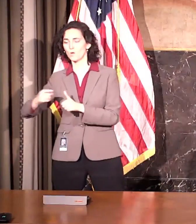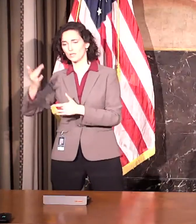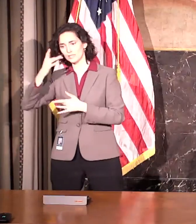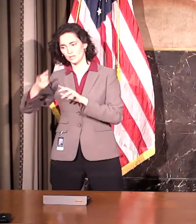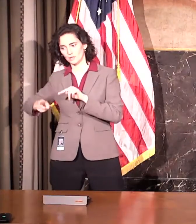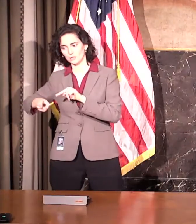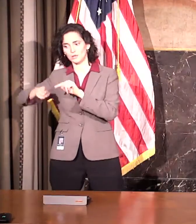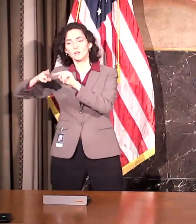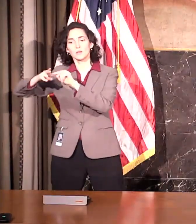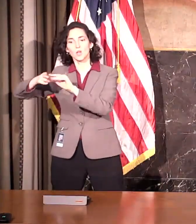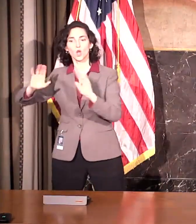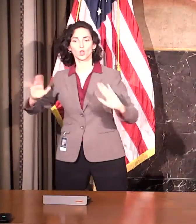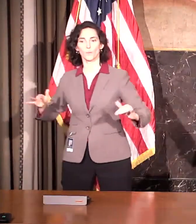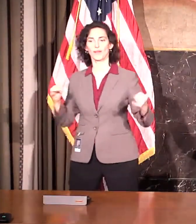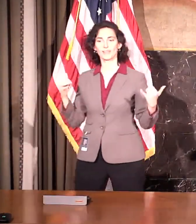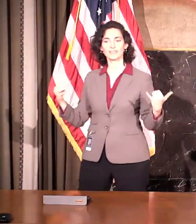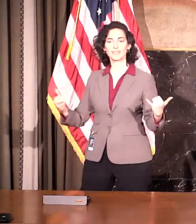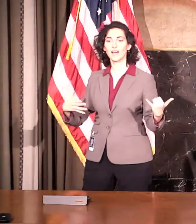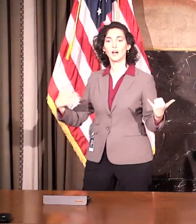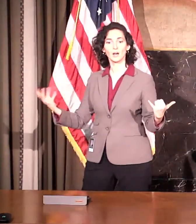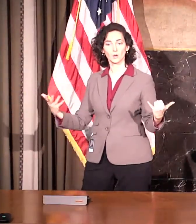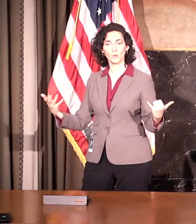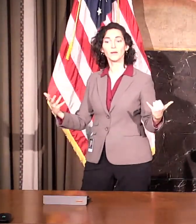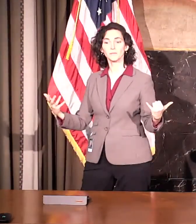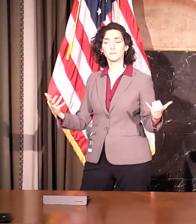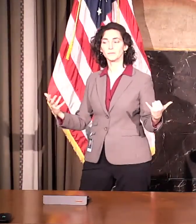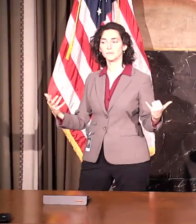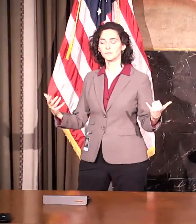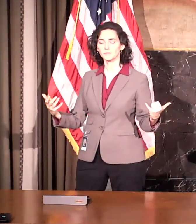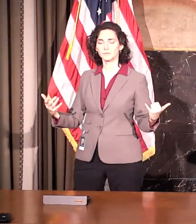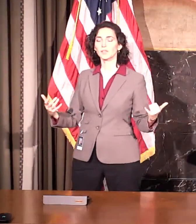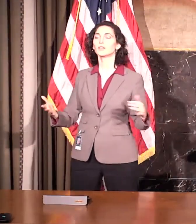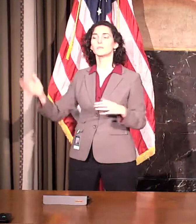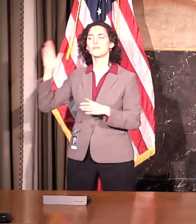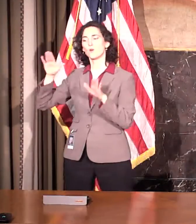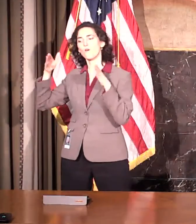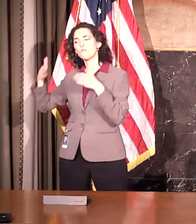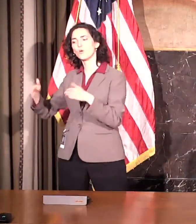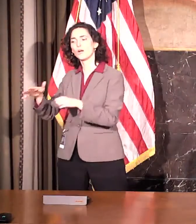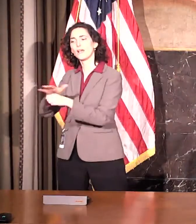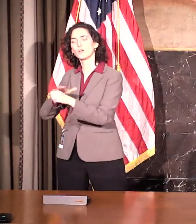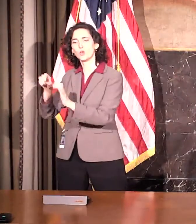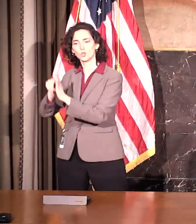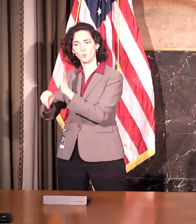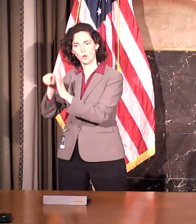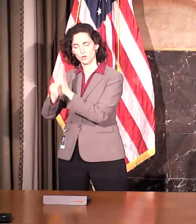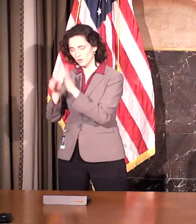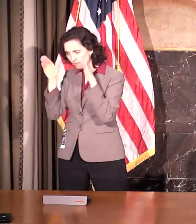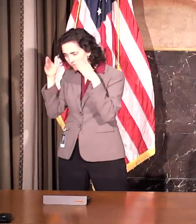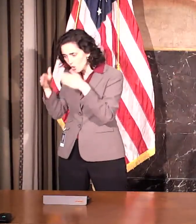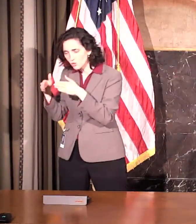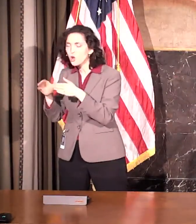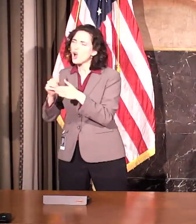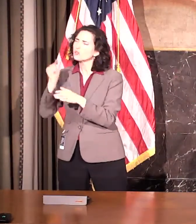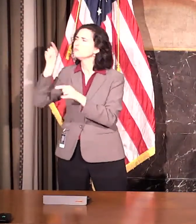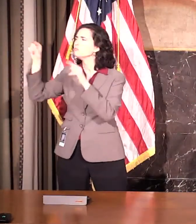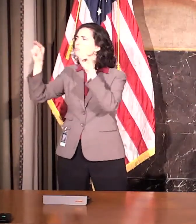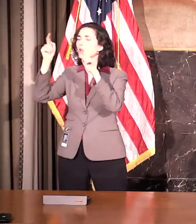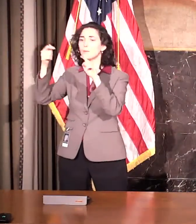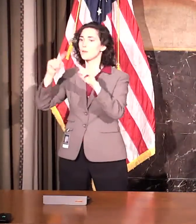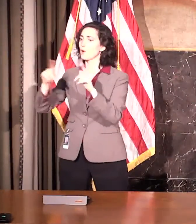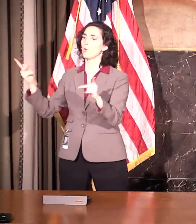Davis mentioned and now is that really was focused in the greater New Orleans region. Some other places, but really focused in the greater New Orleans